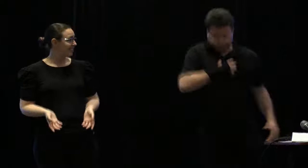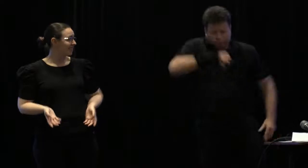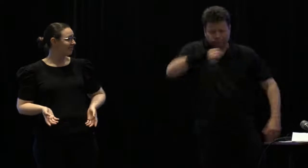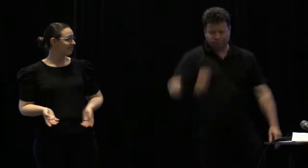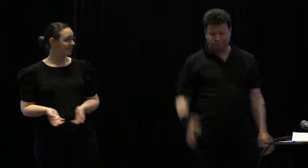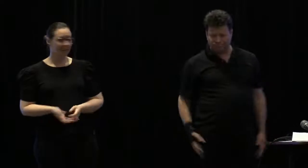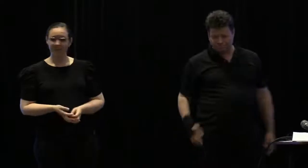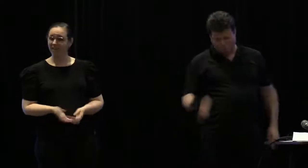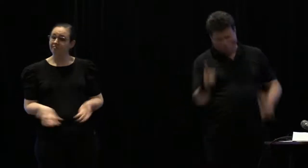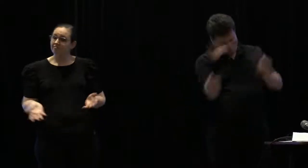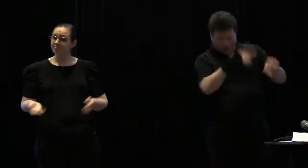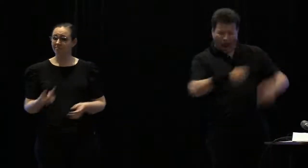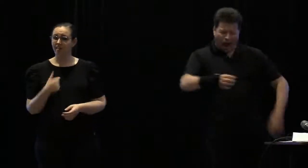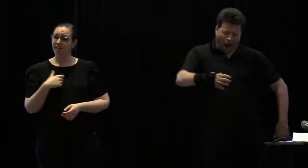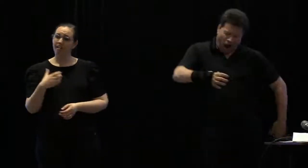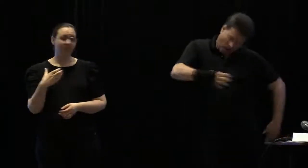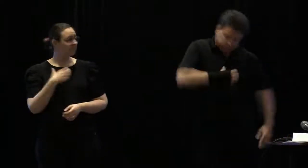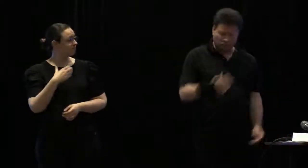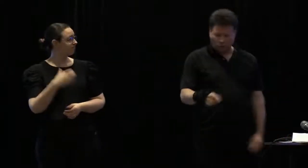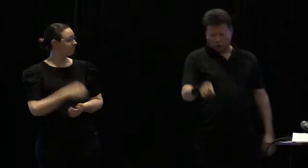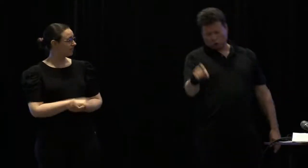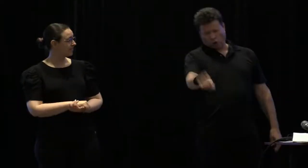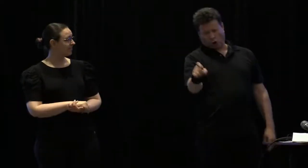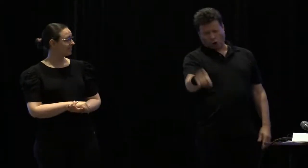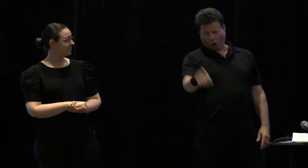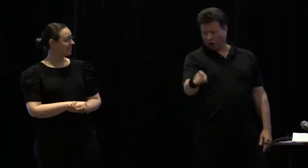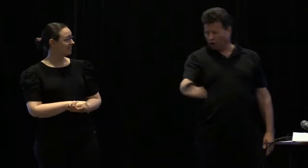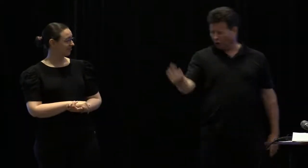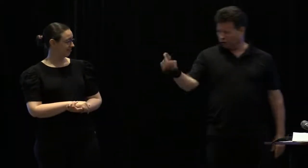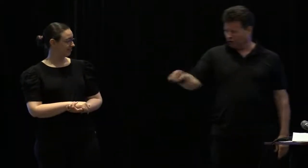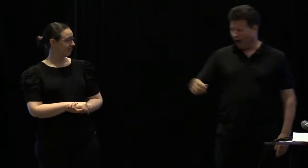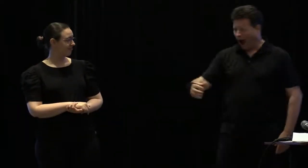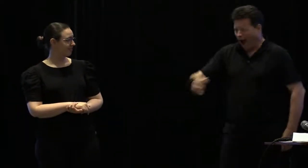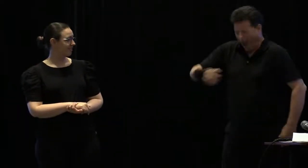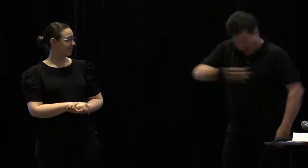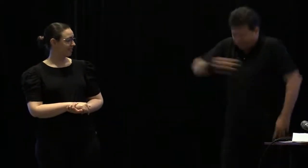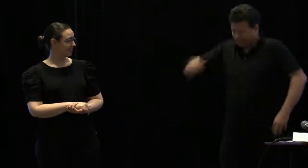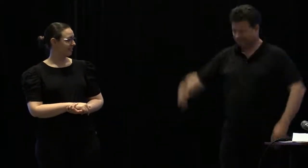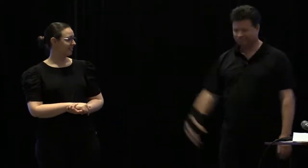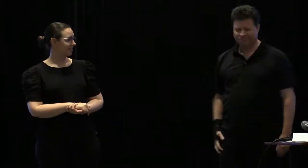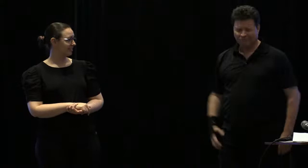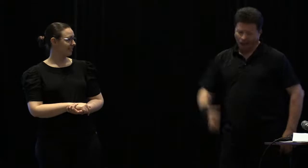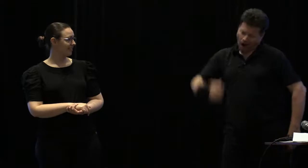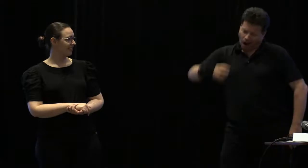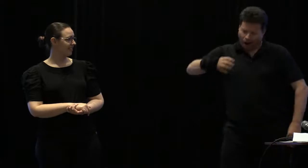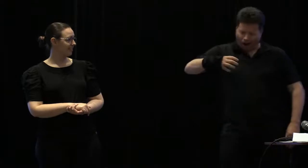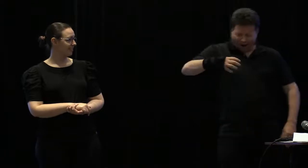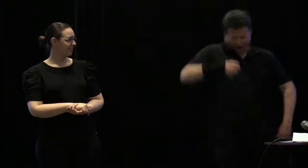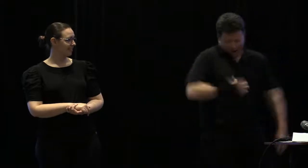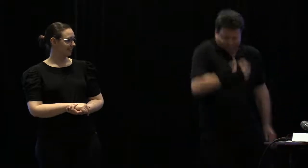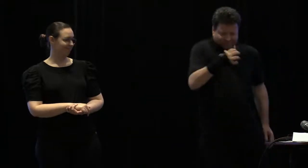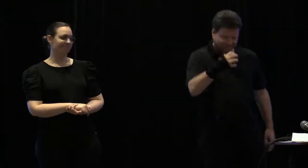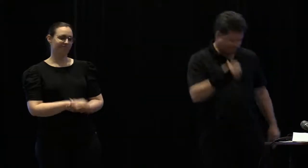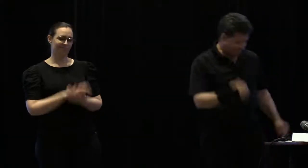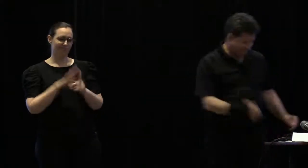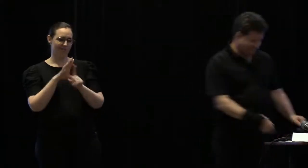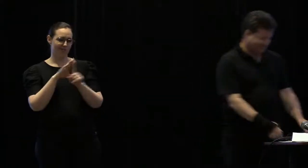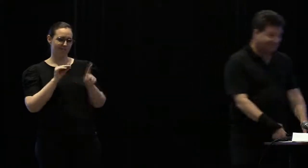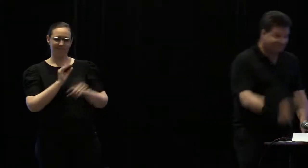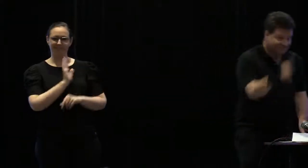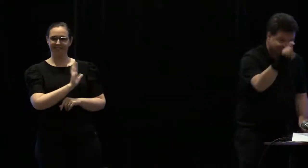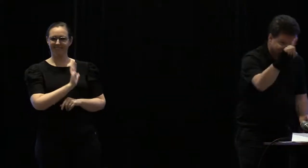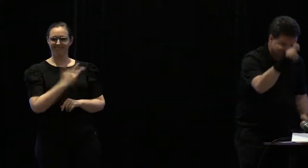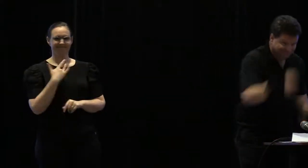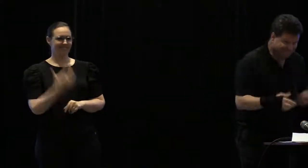Had a devil may care kind of attitude and would always walk in and say, yes, you should complain about that.